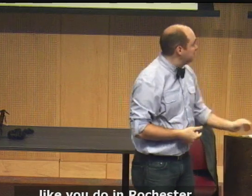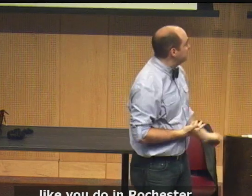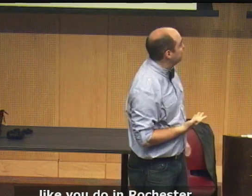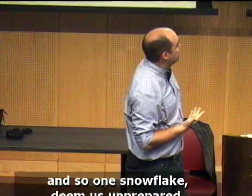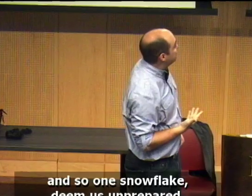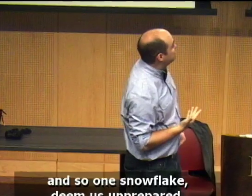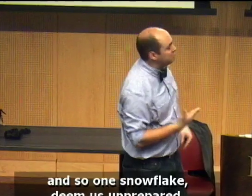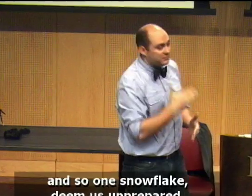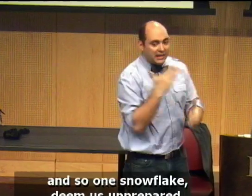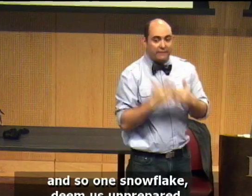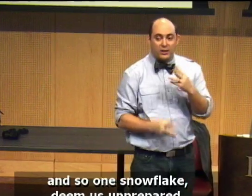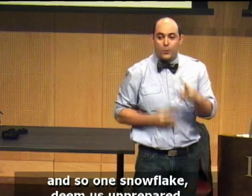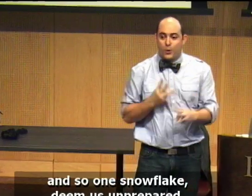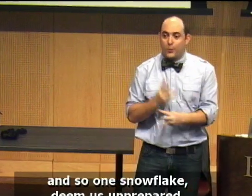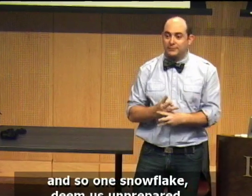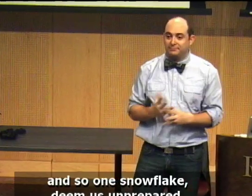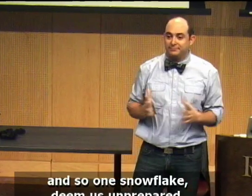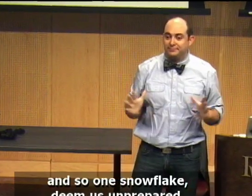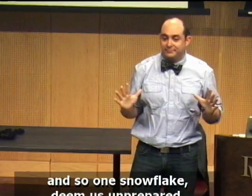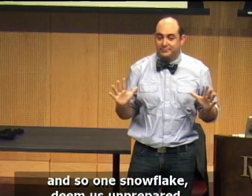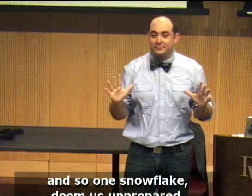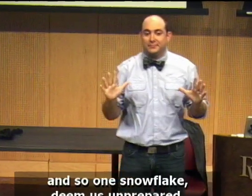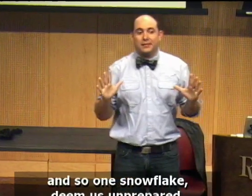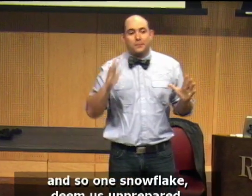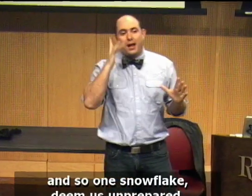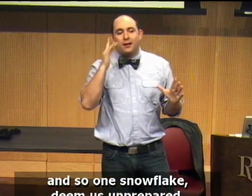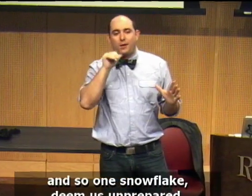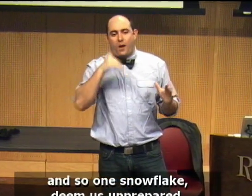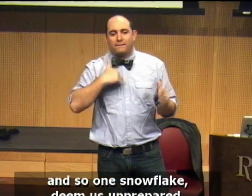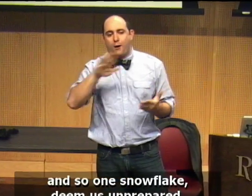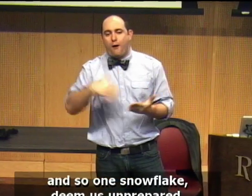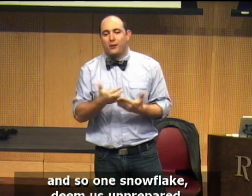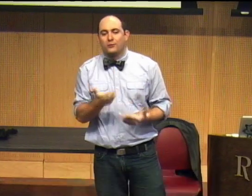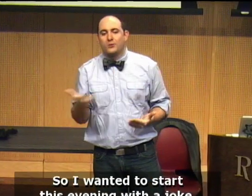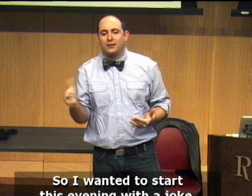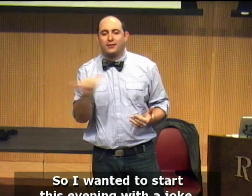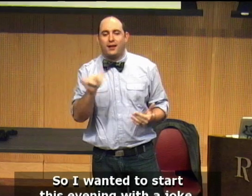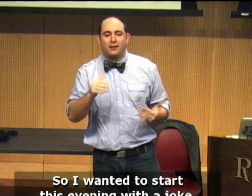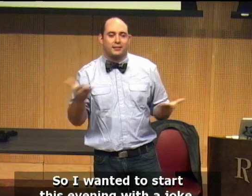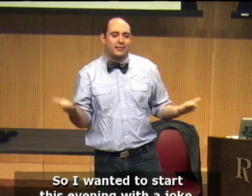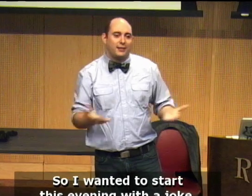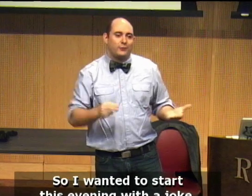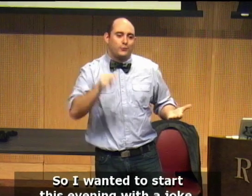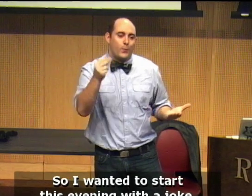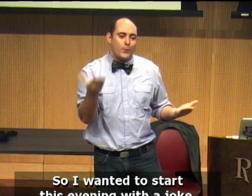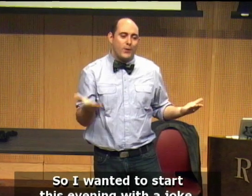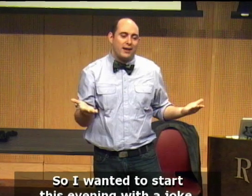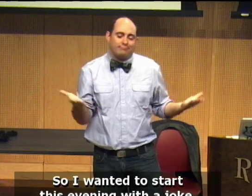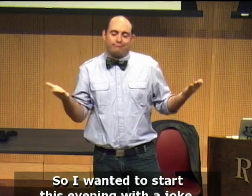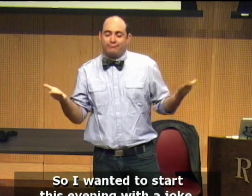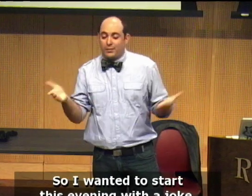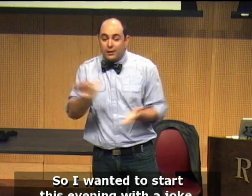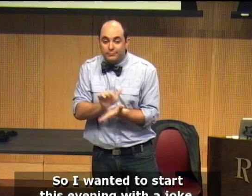and so one snowflake deems us unprepared. So I wanted to start this evening with a joke.